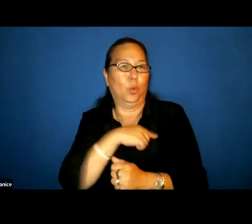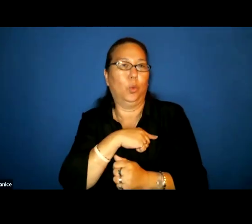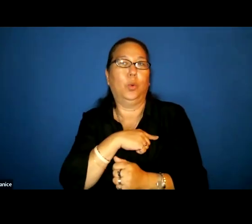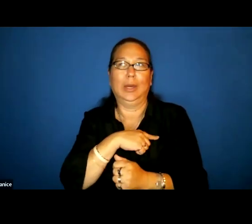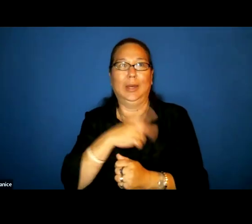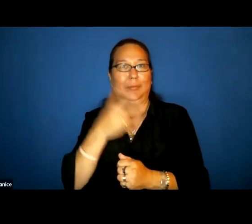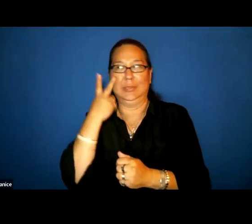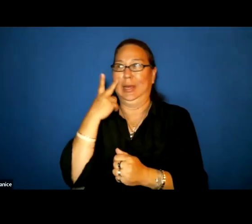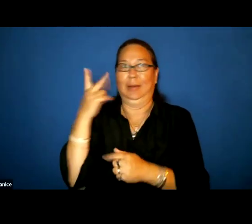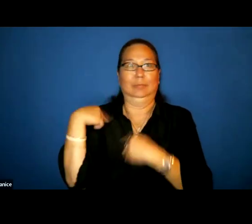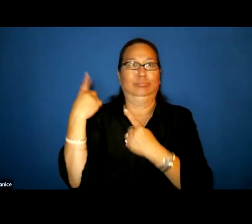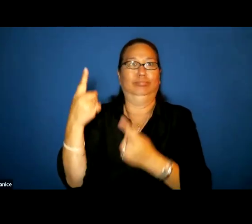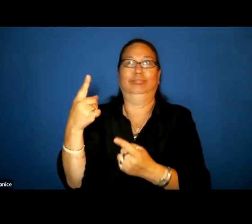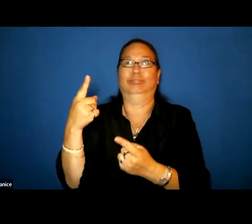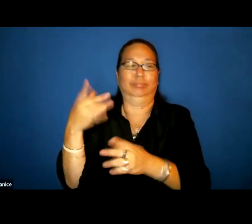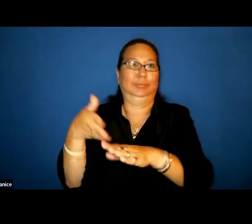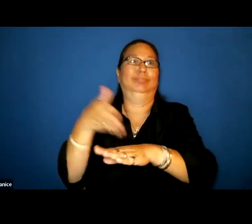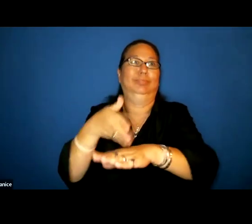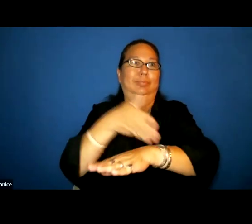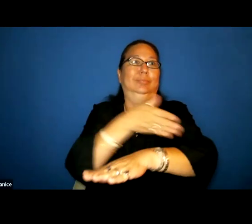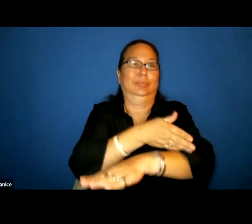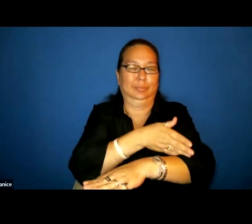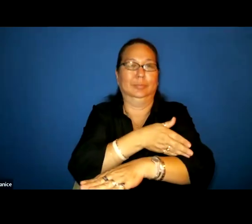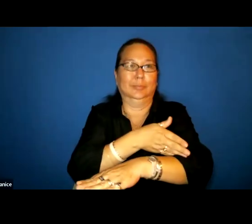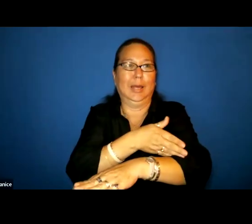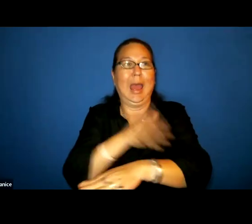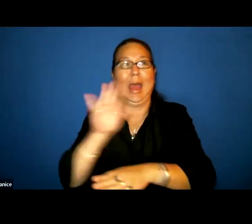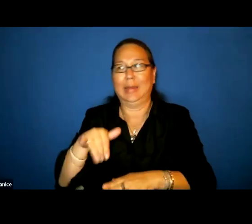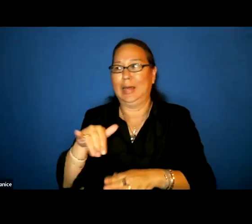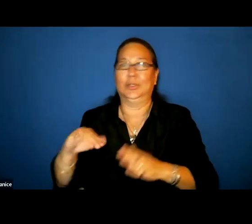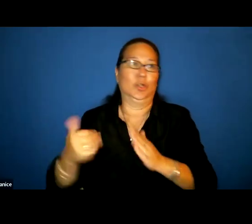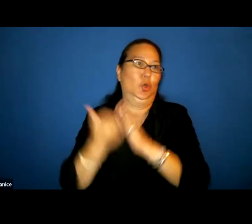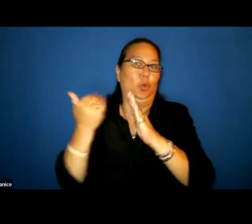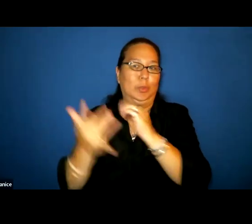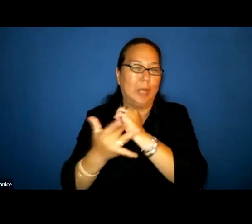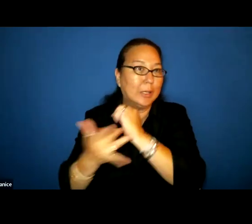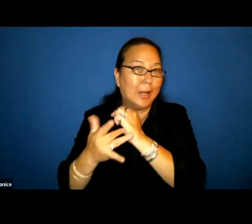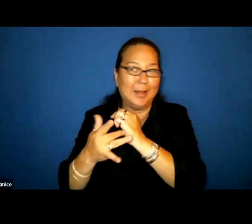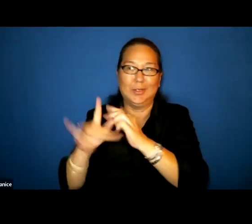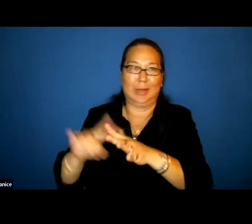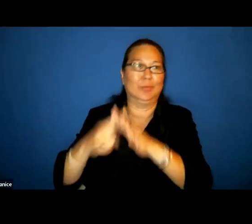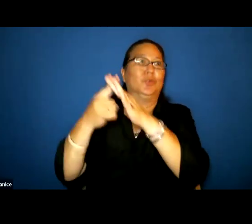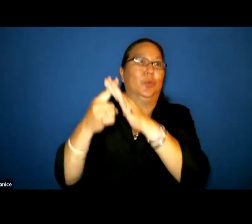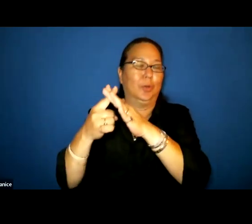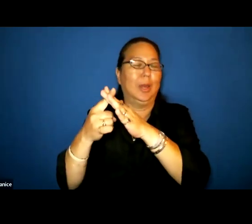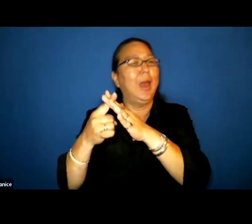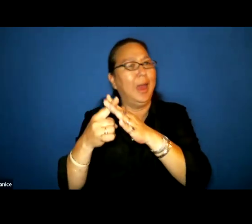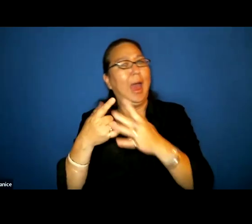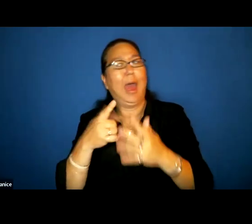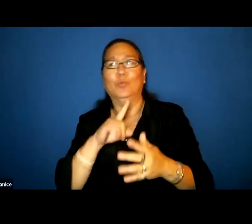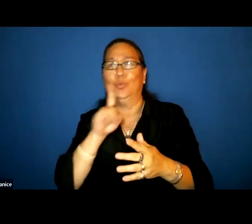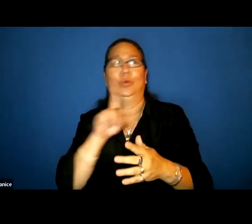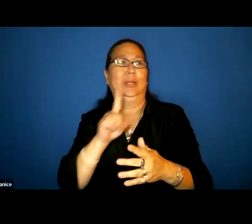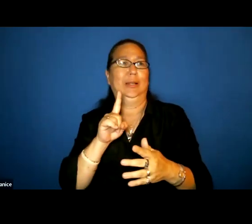seen, I believe, significantly due to the implementation of new technologies and really stretching and pushing ourselves to take the risks